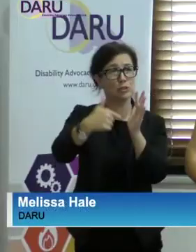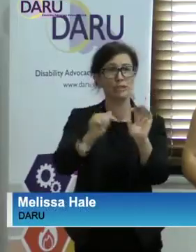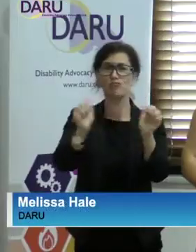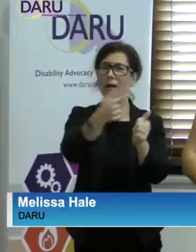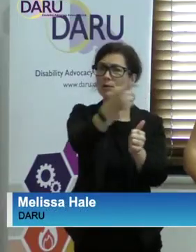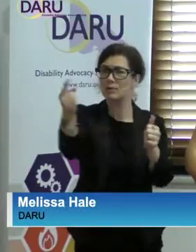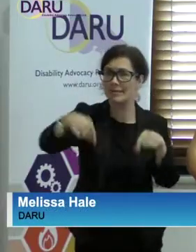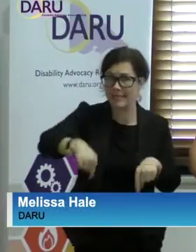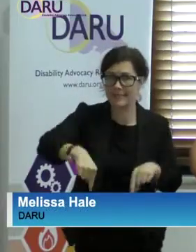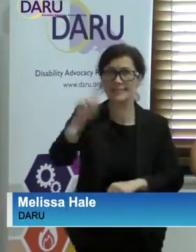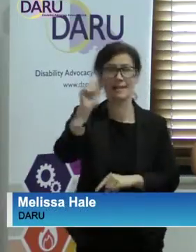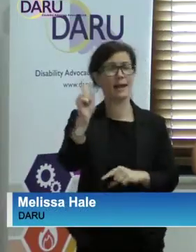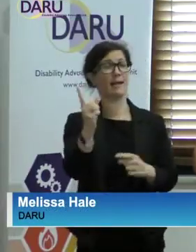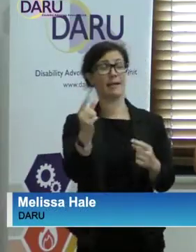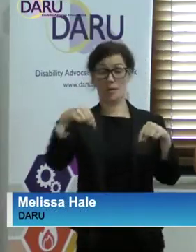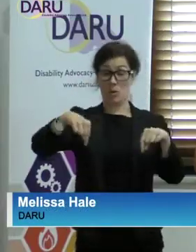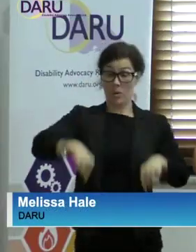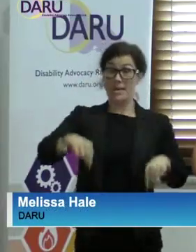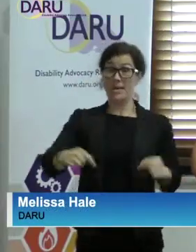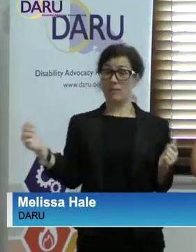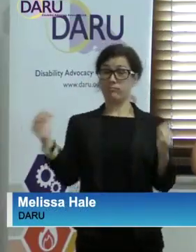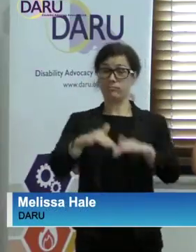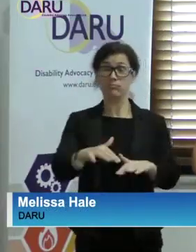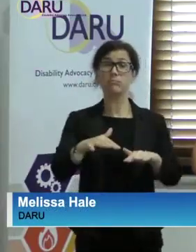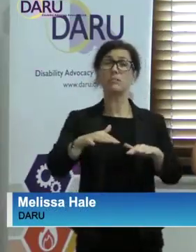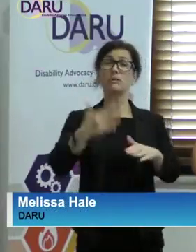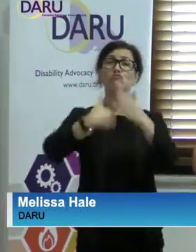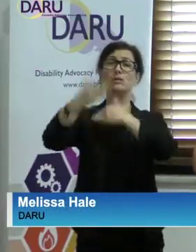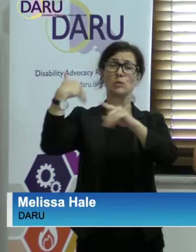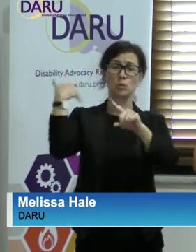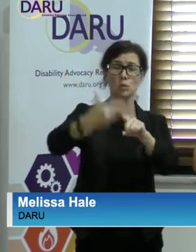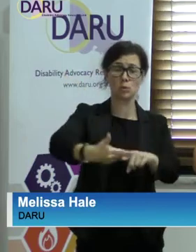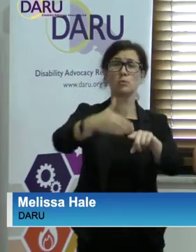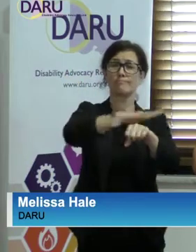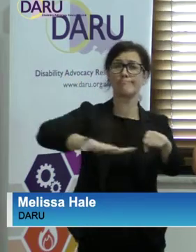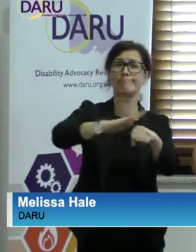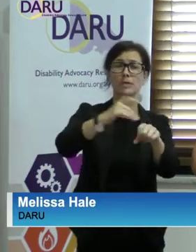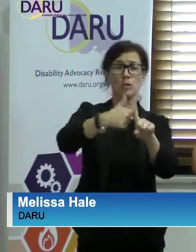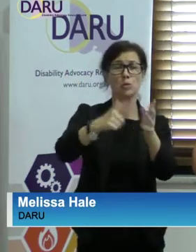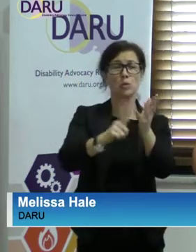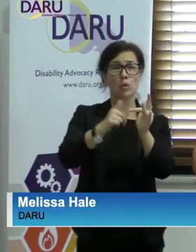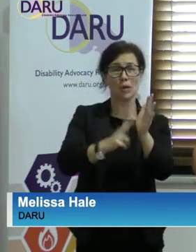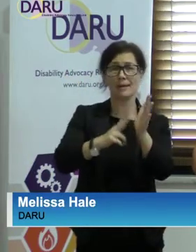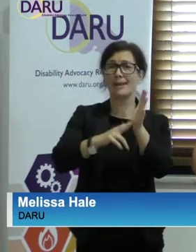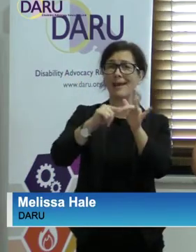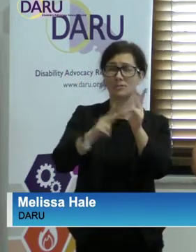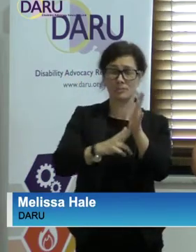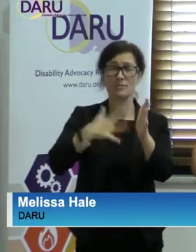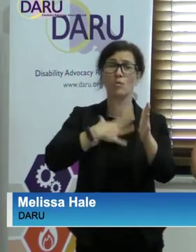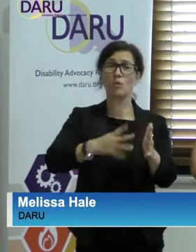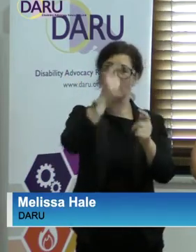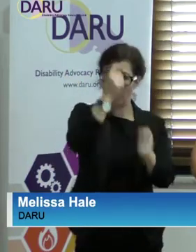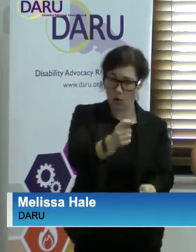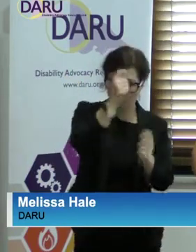Our forum today is being held on the traditional lands of the Kulin Nation, and I wish to acknowledge them as traditional owners. I would